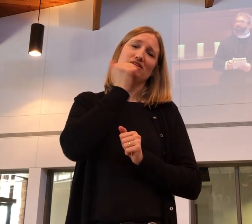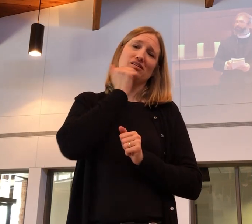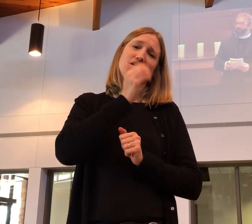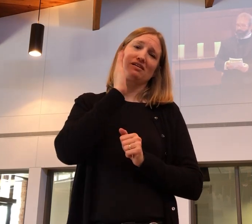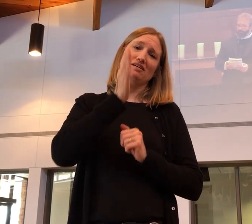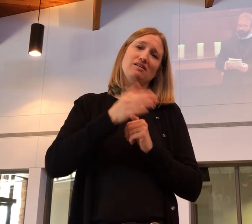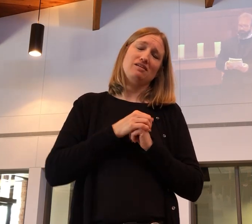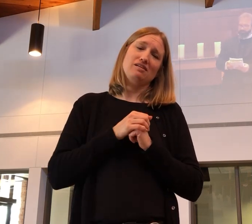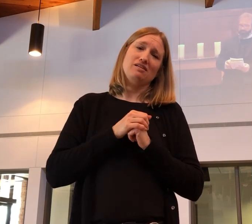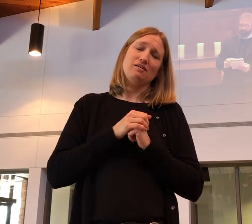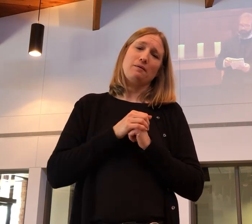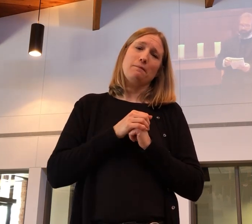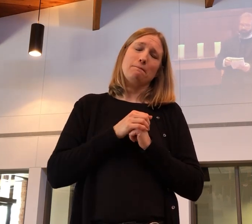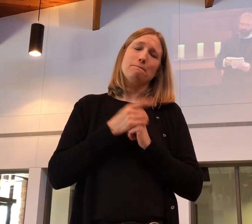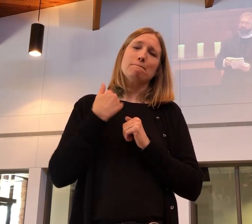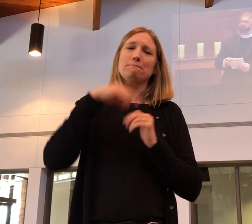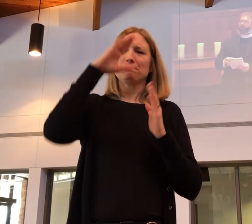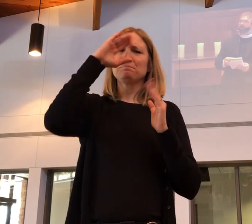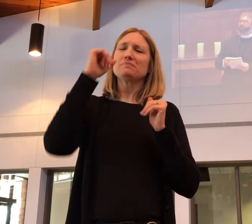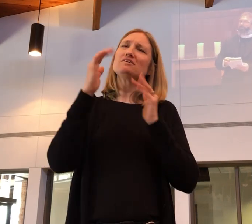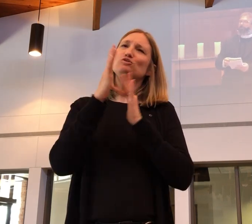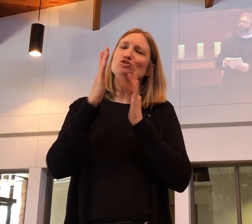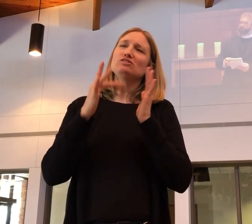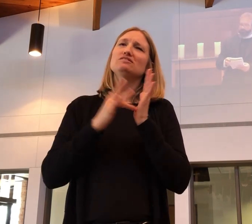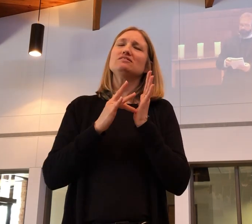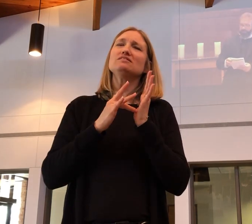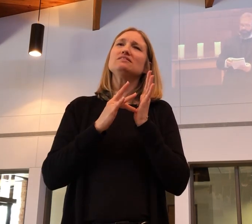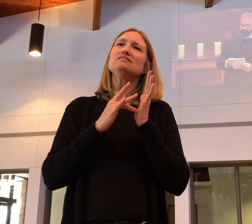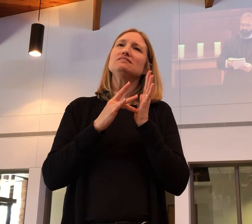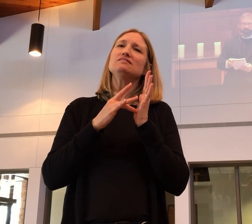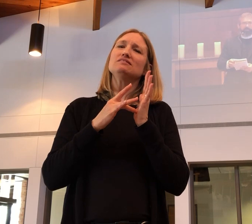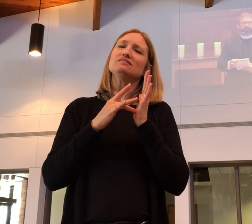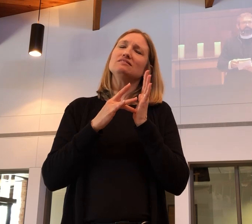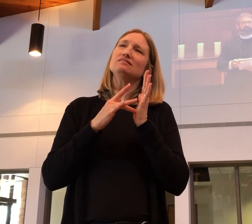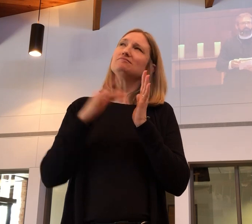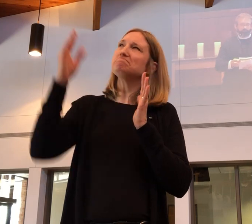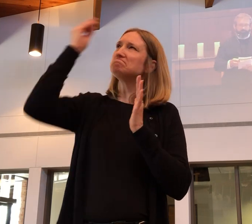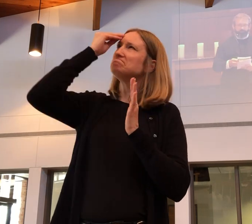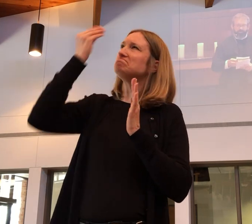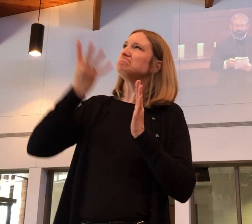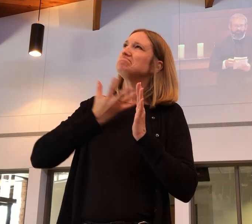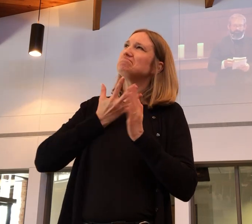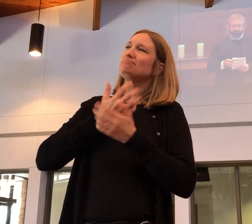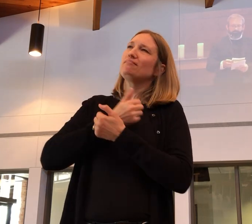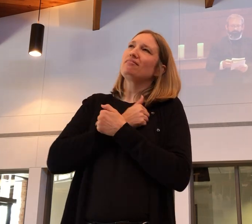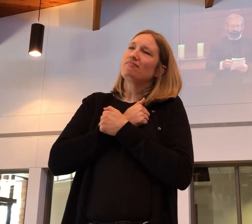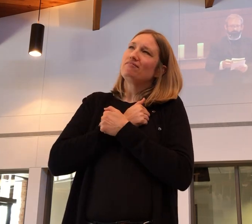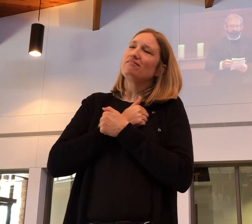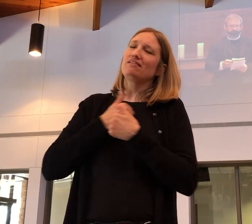And we expect for Jesus to speak words of life to us once again.